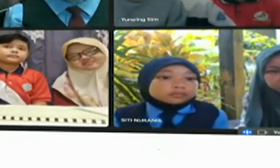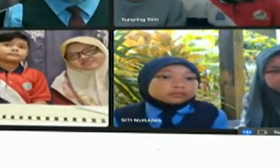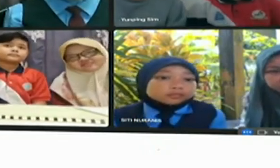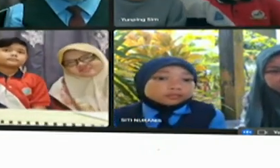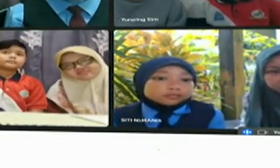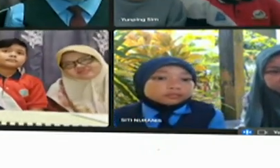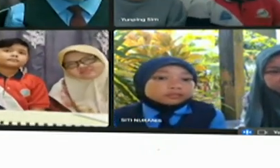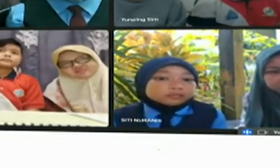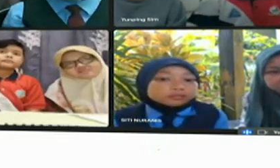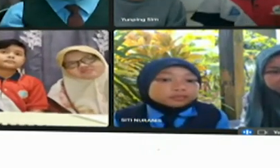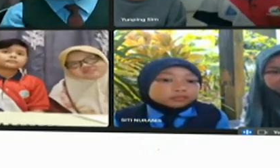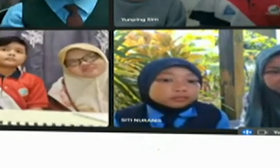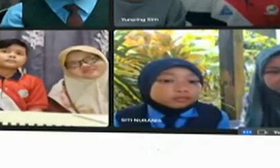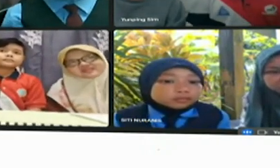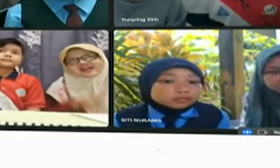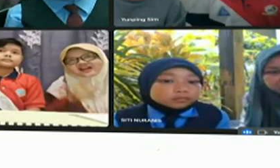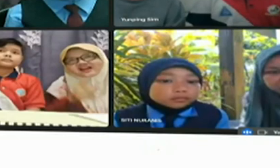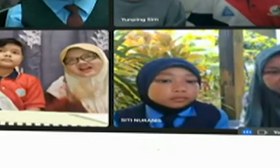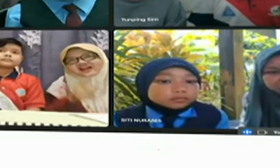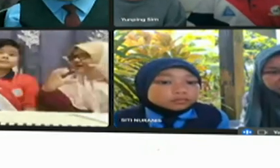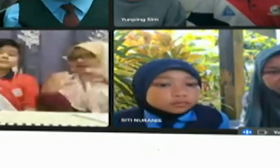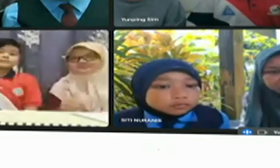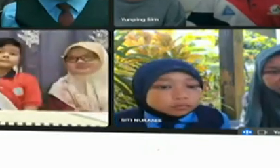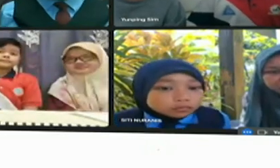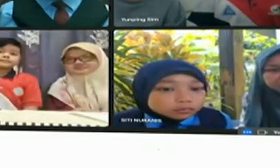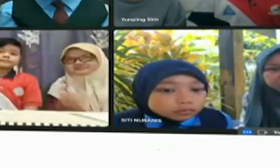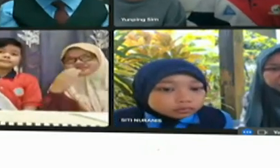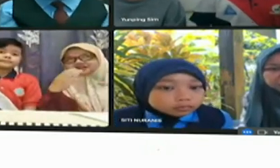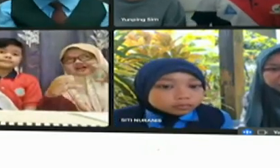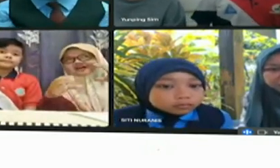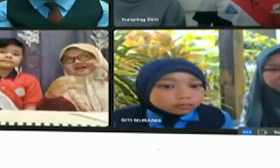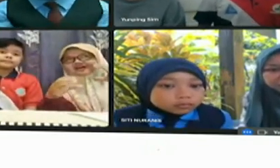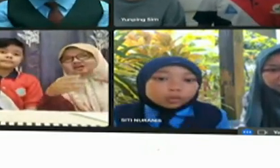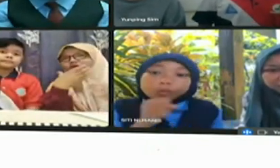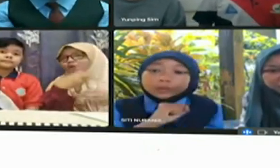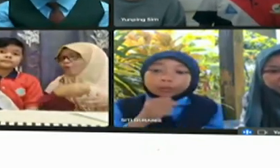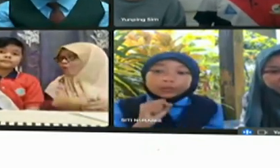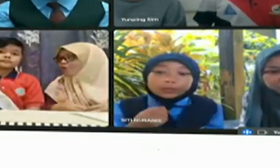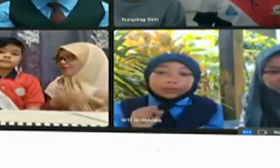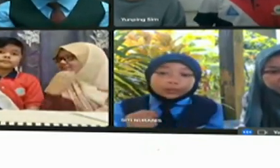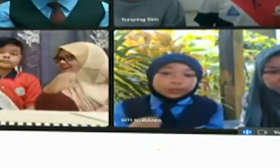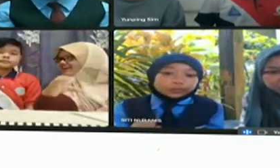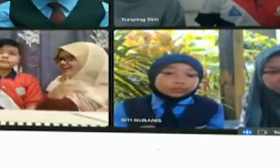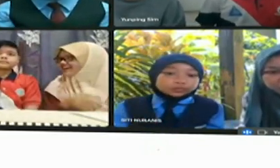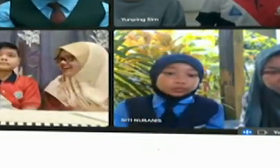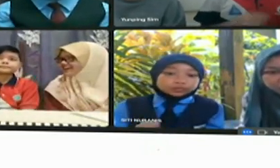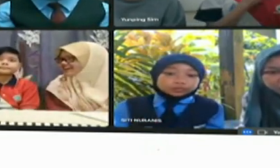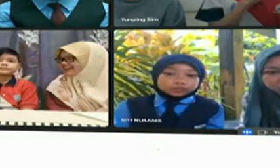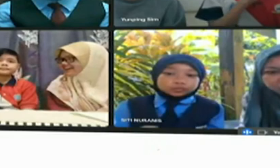Come. Ah, good. This is an. Oh, This